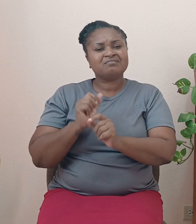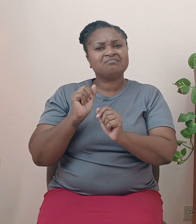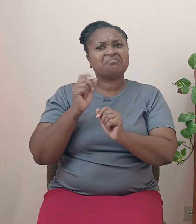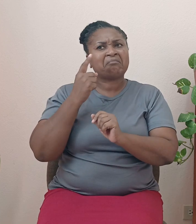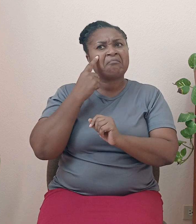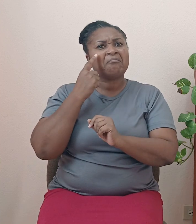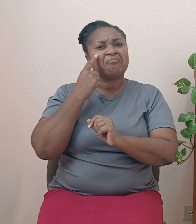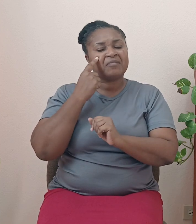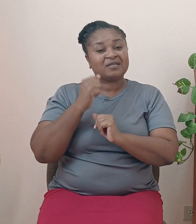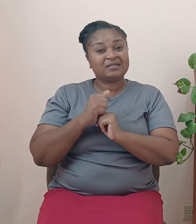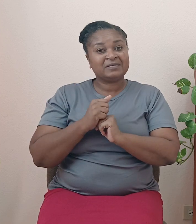1.